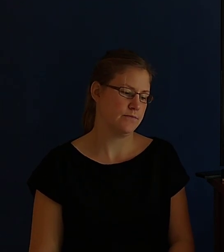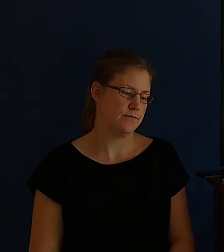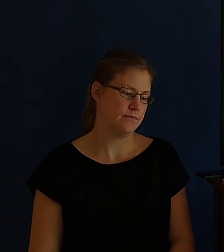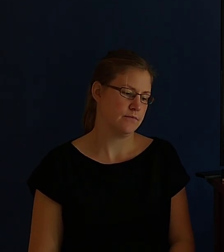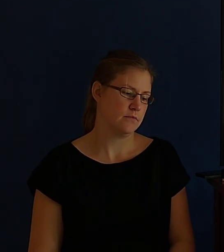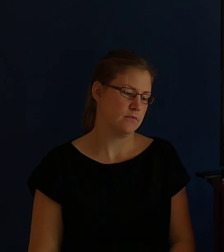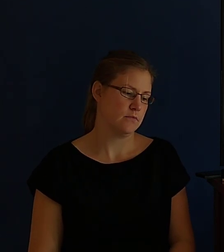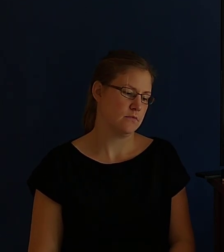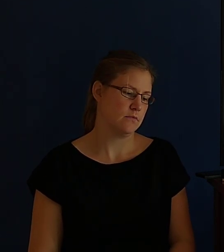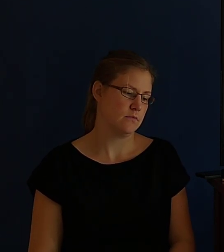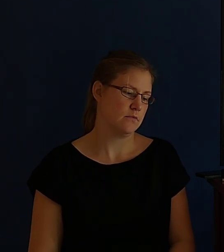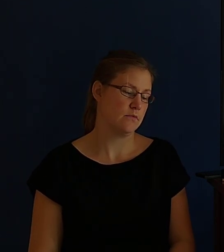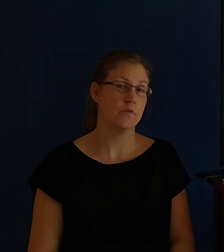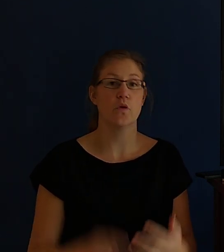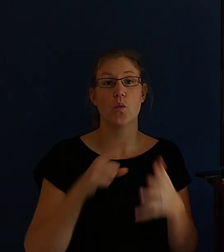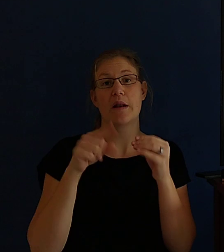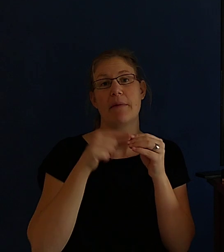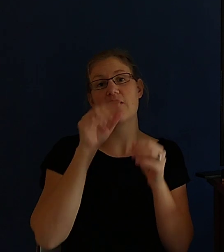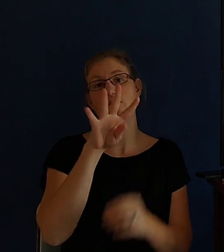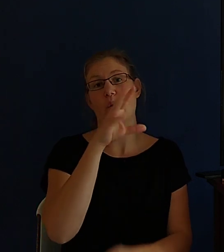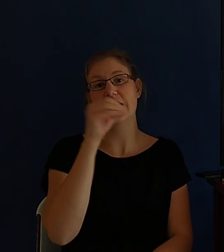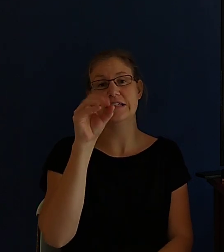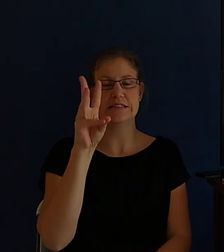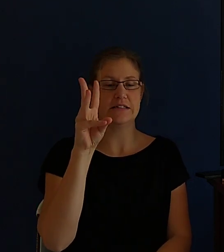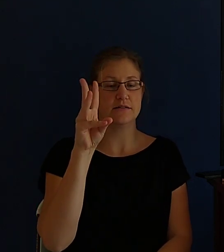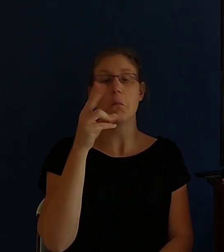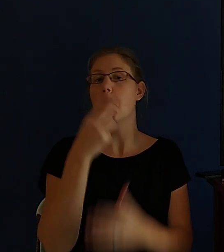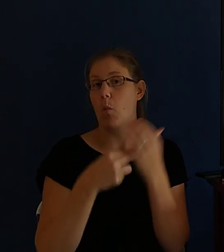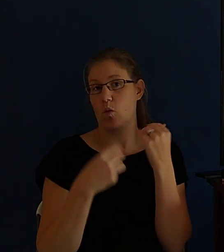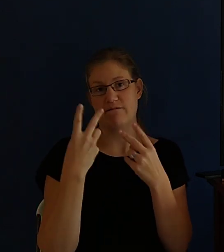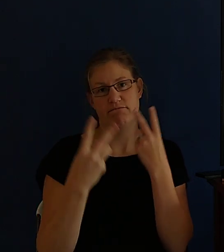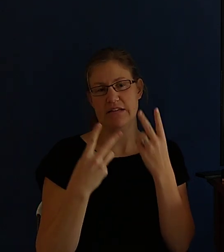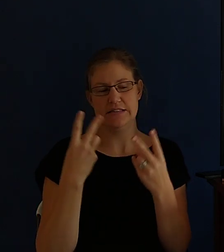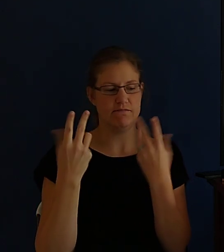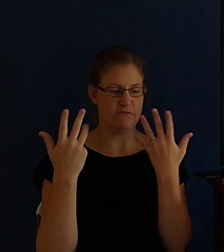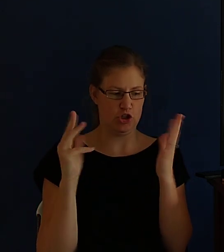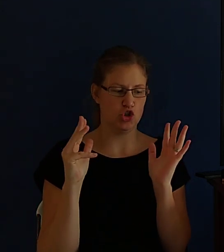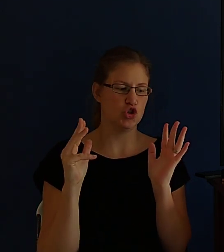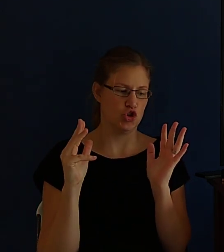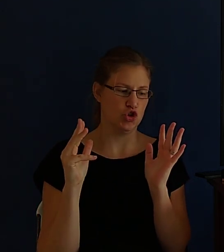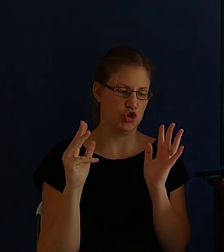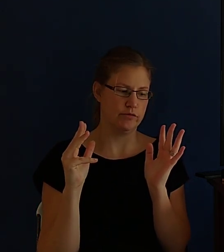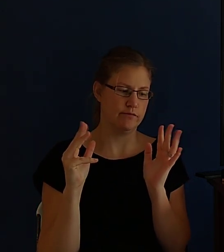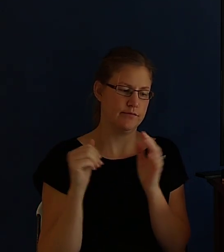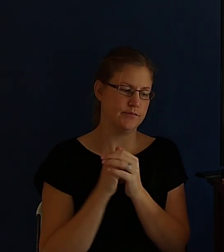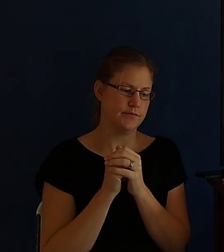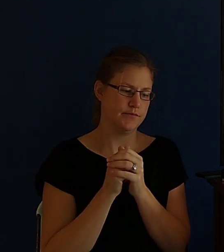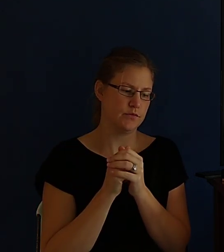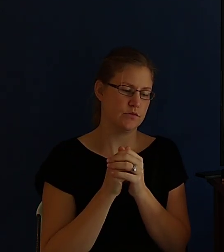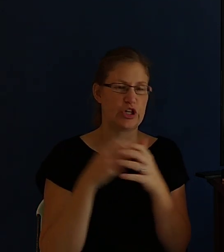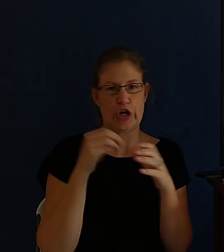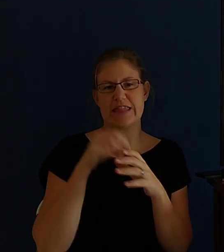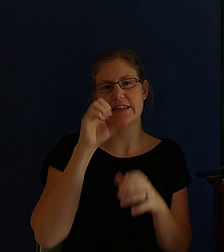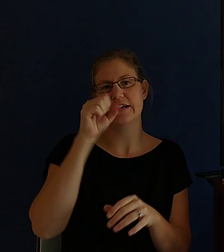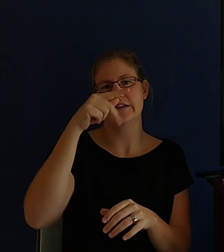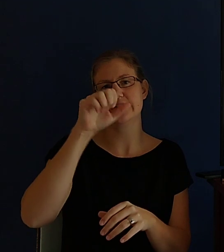deleted. And how about 4 and 6? 4 and 6, both of them in the table, or I'm sorry, in the span tree. So we need